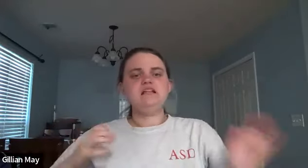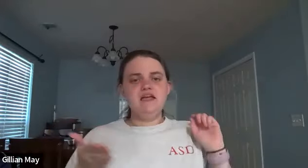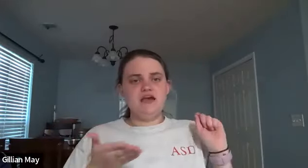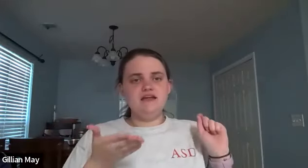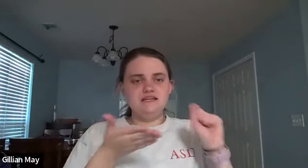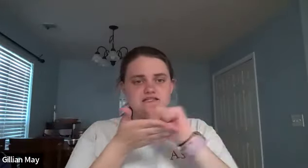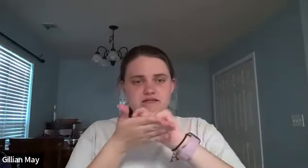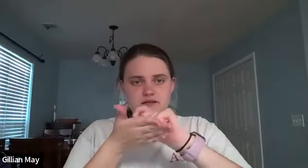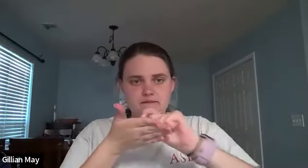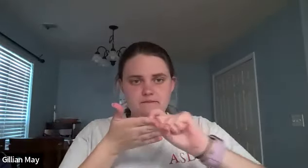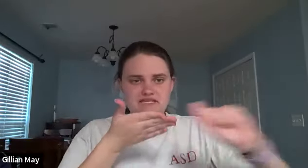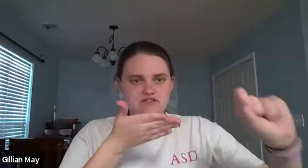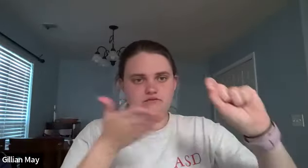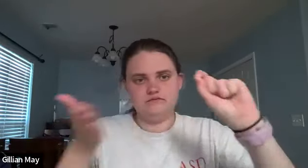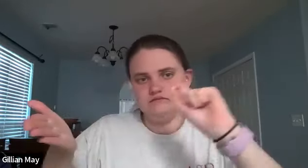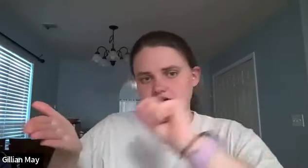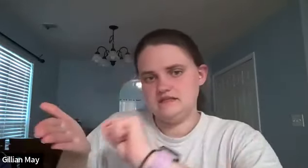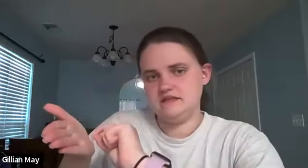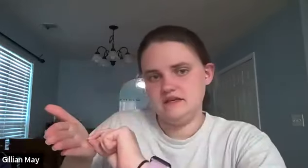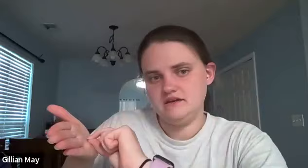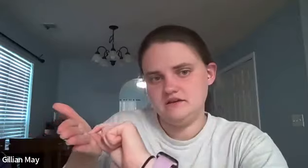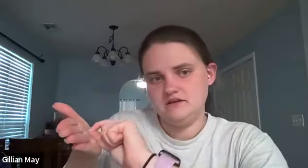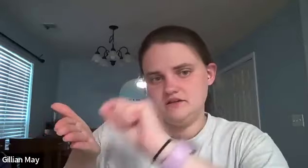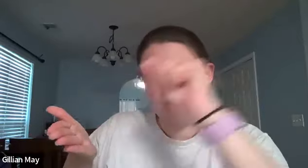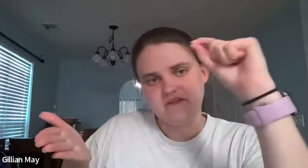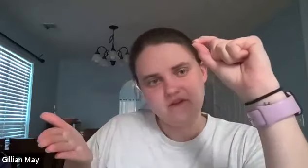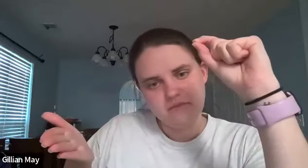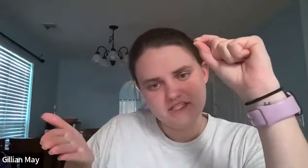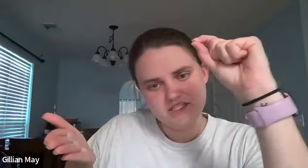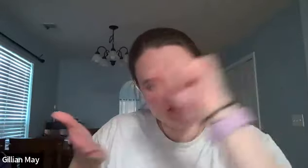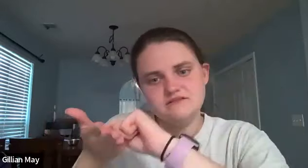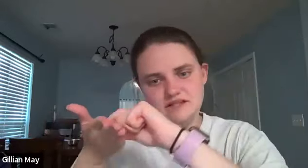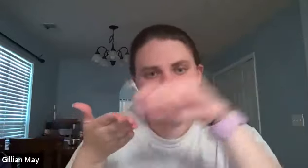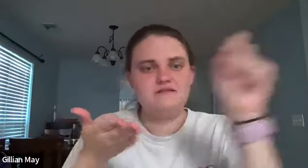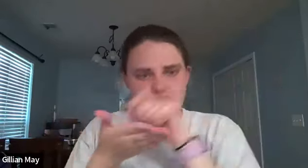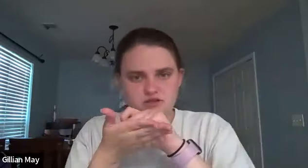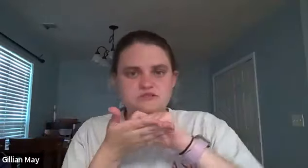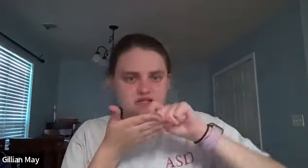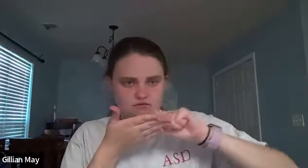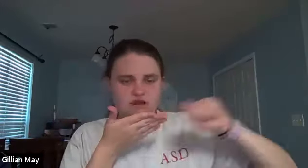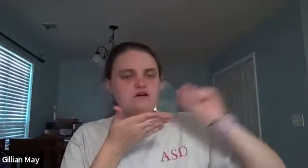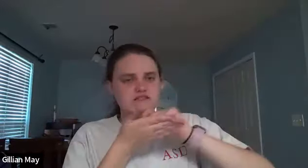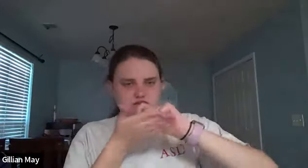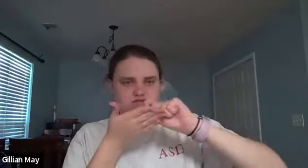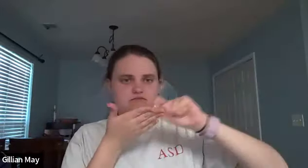And that is pencil. It's like, you have like that little pinch, like, yeah, like you're pretending you're right on something.